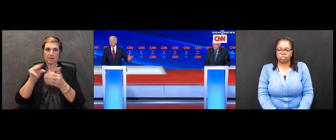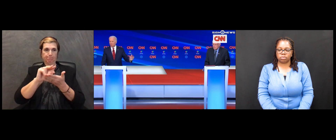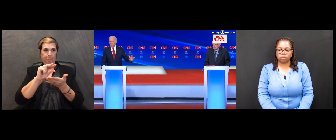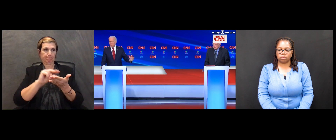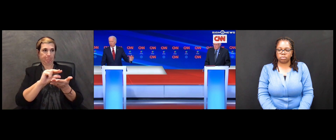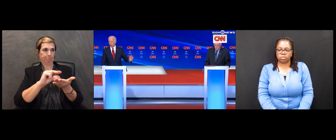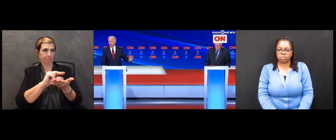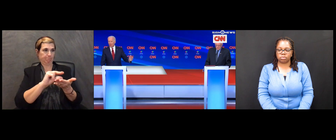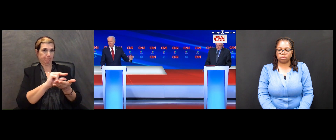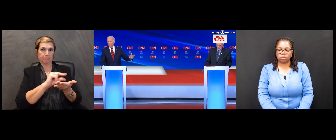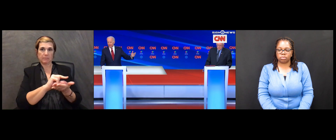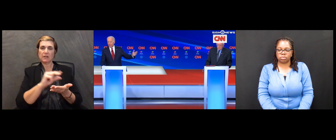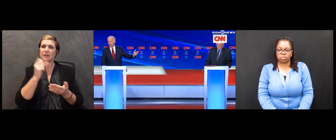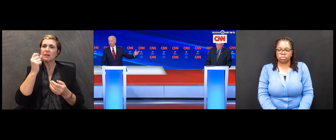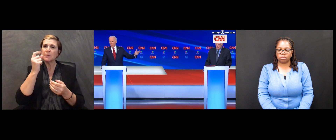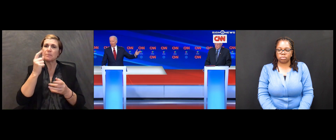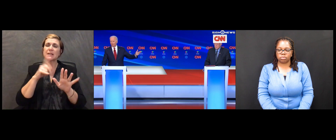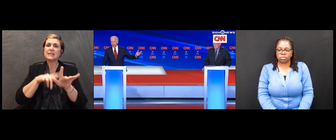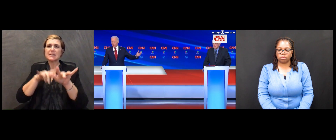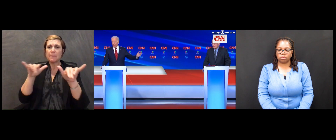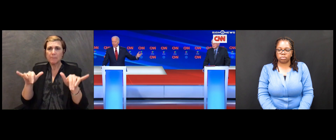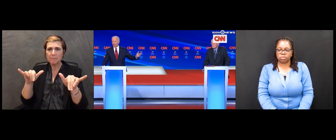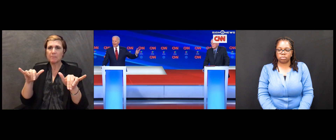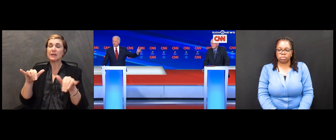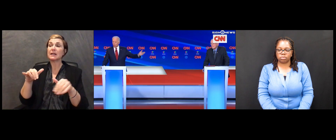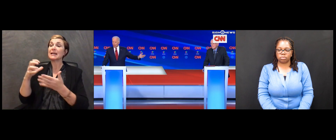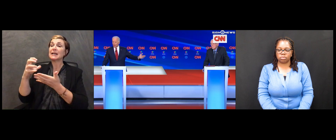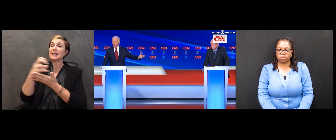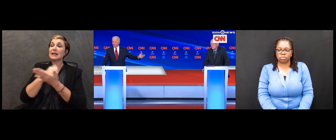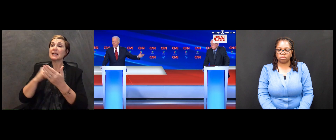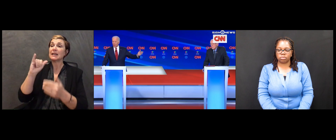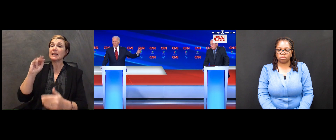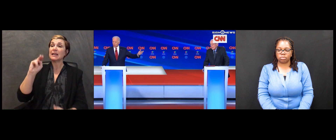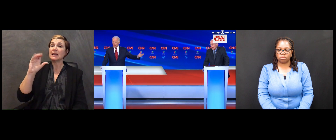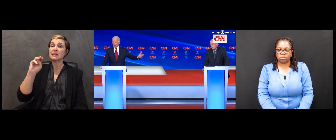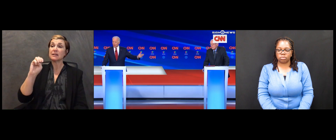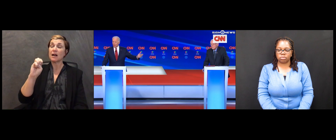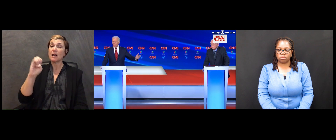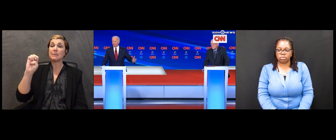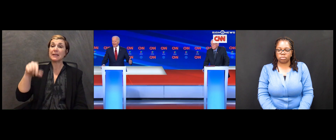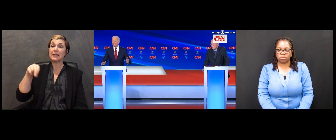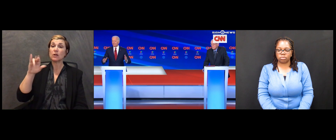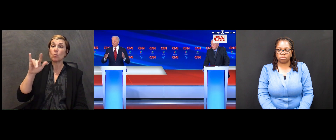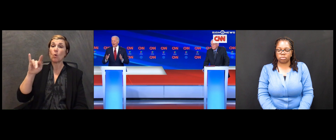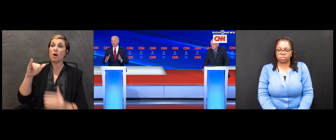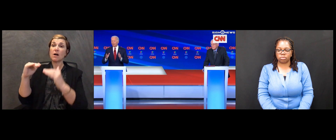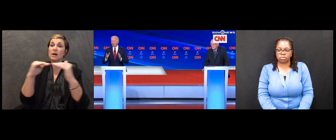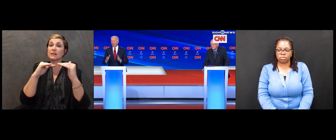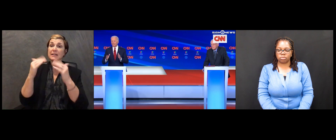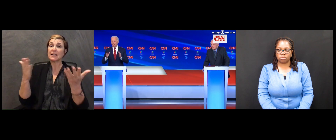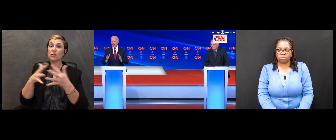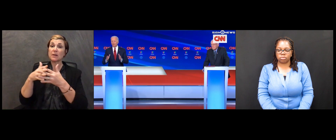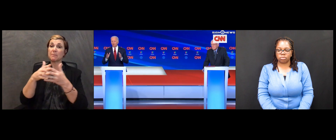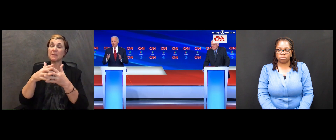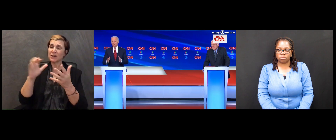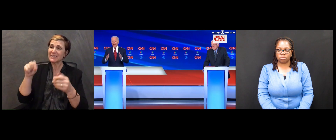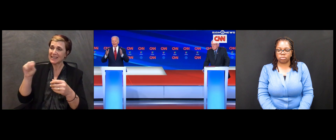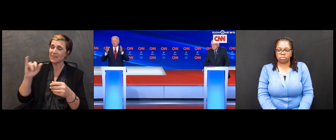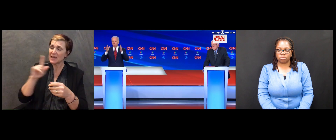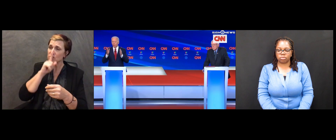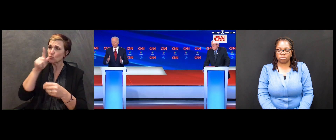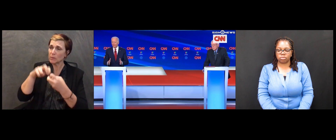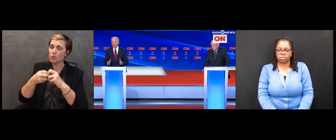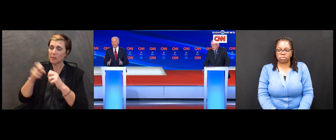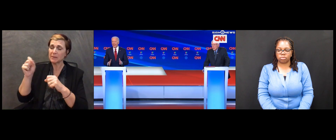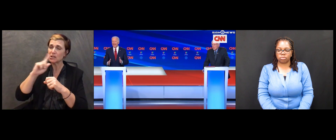with the legitimate concern about income equality in America. That's real. But that does not affect the need for us to